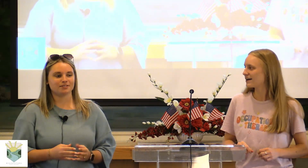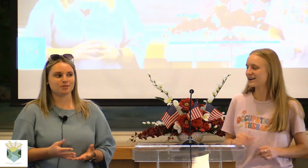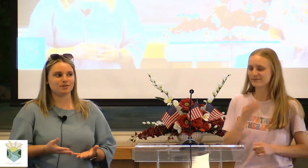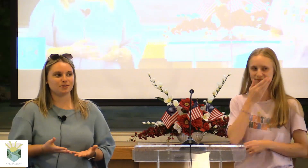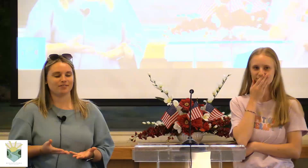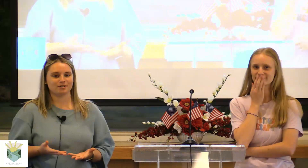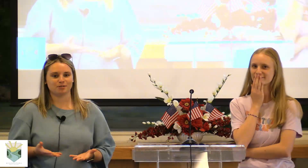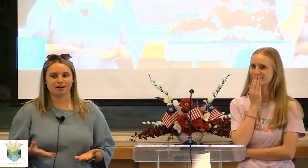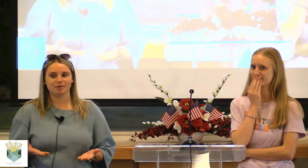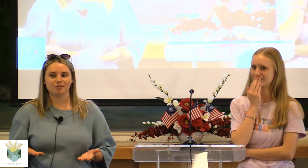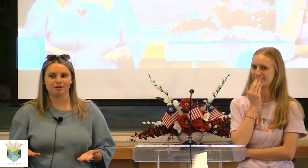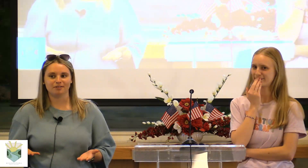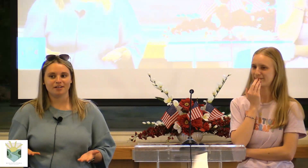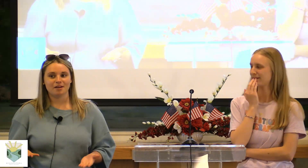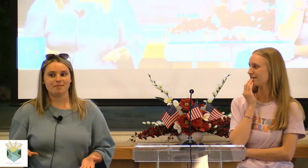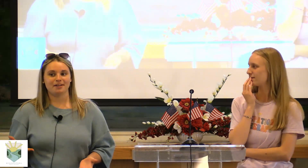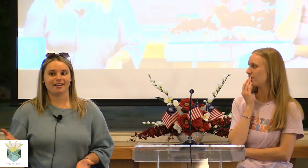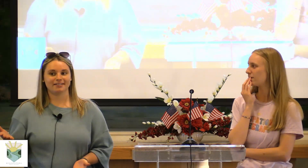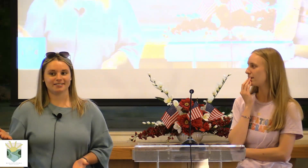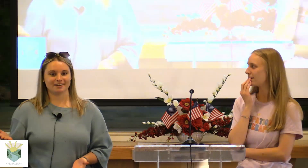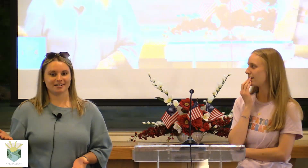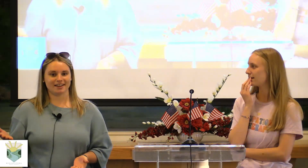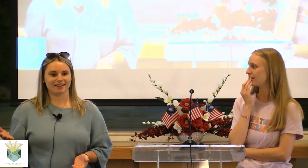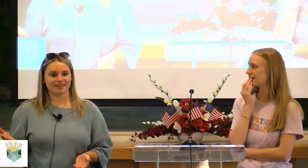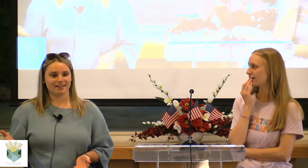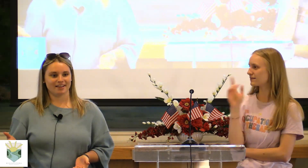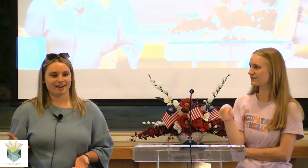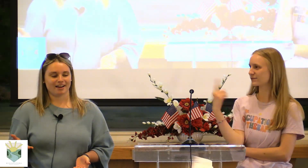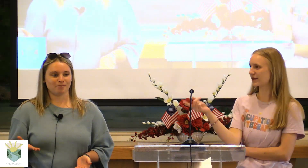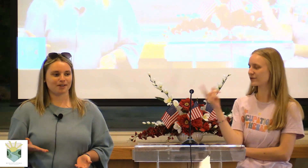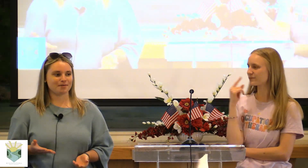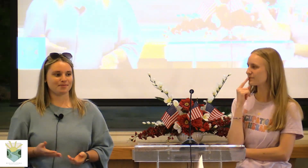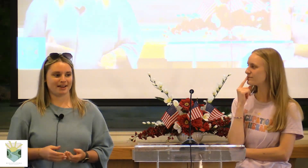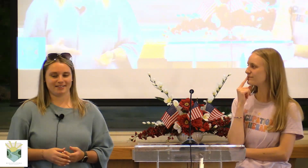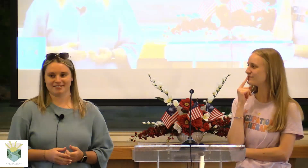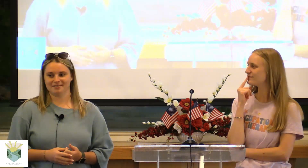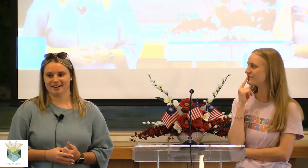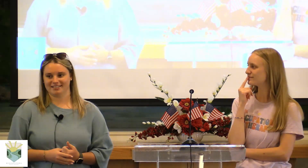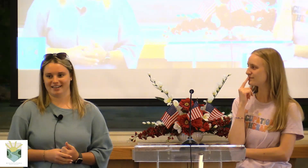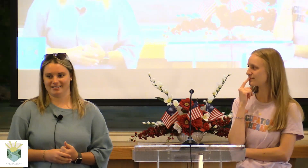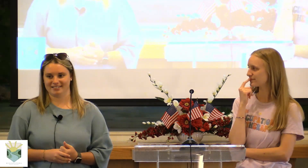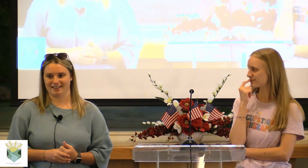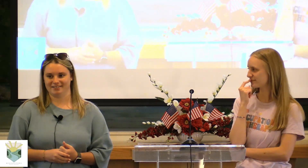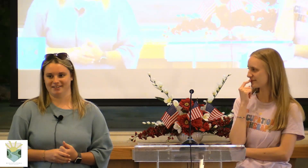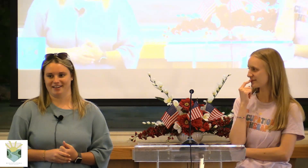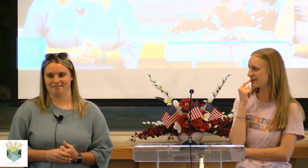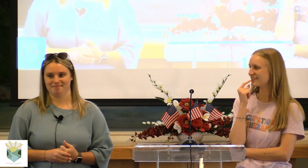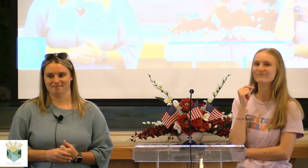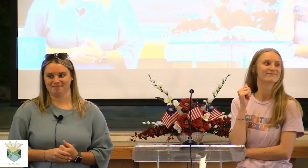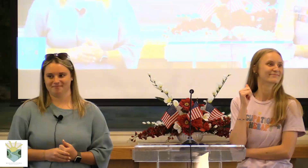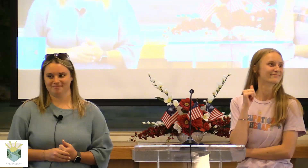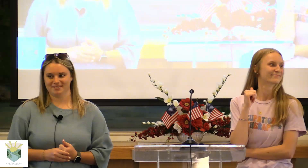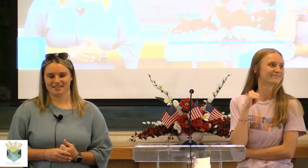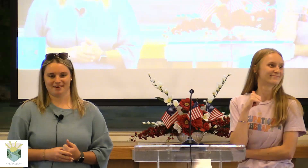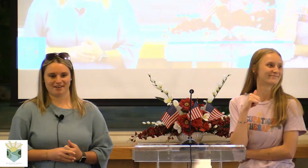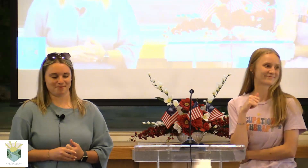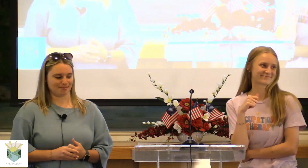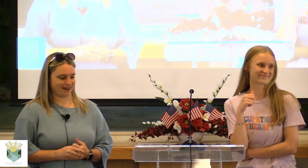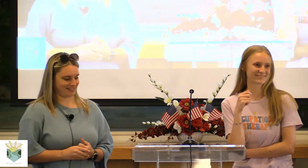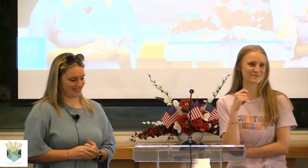means you have extra time to learn. But next Sunday, I will come up and ask you guys how to sign your name. So I hope you're Be practicing.